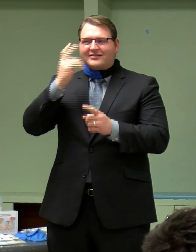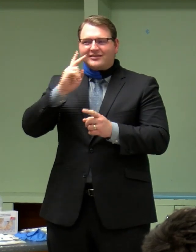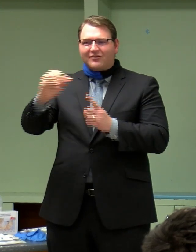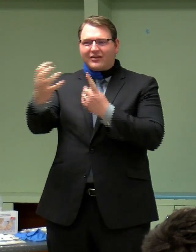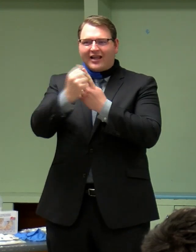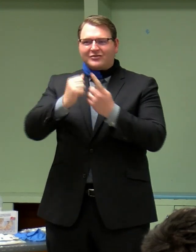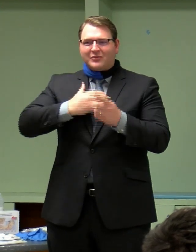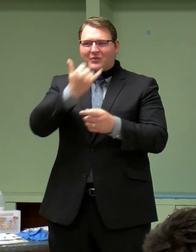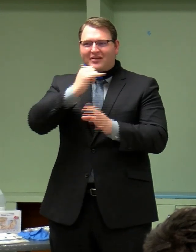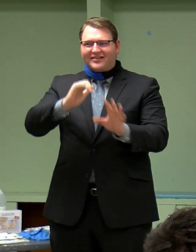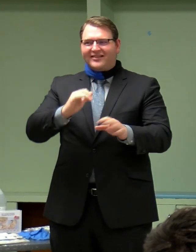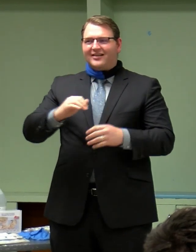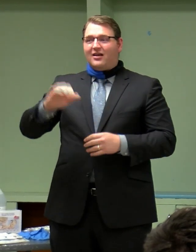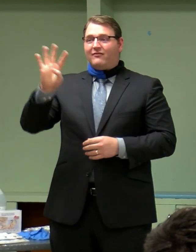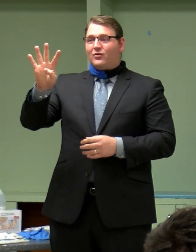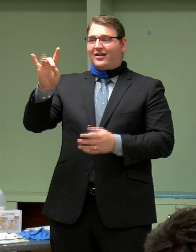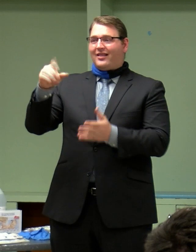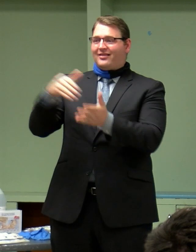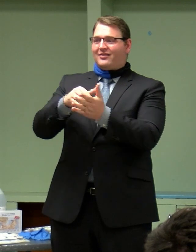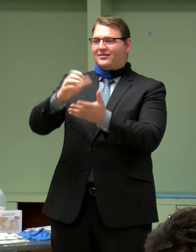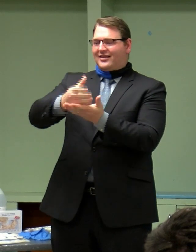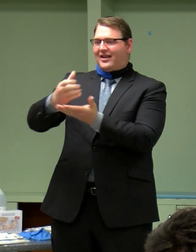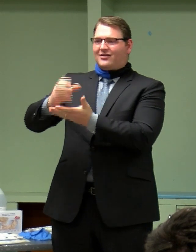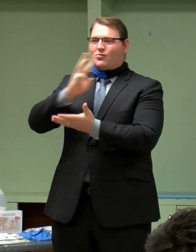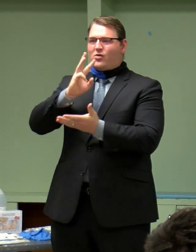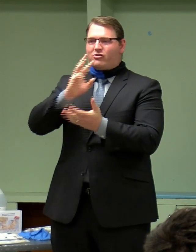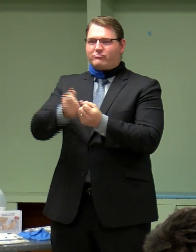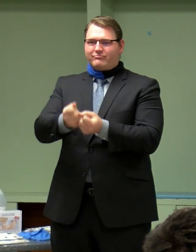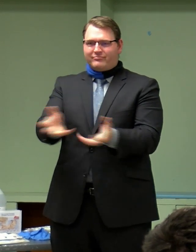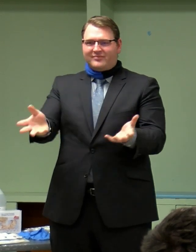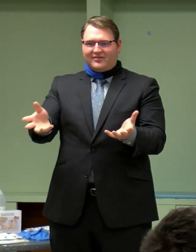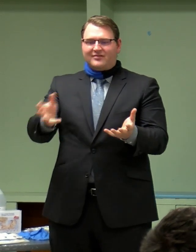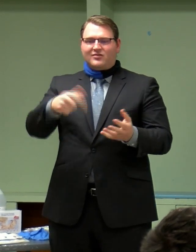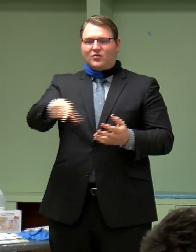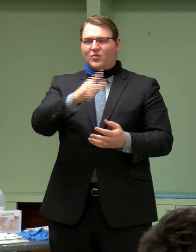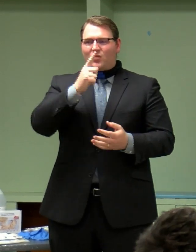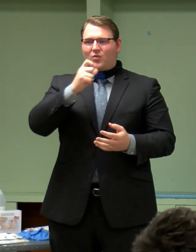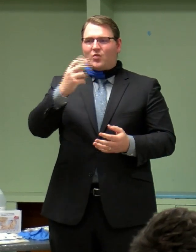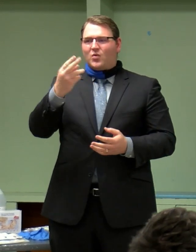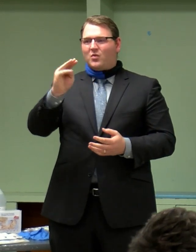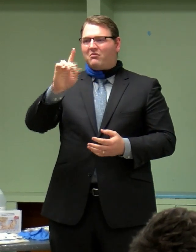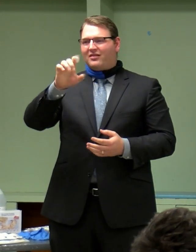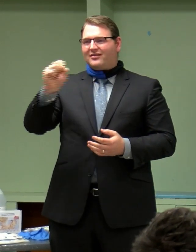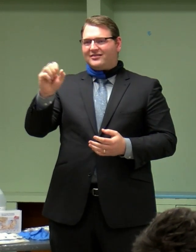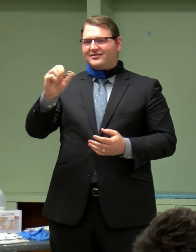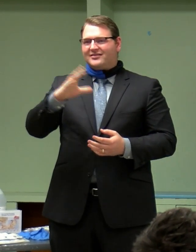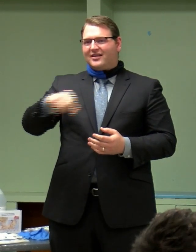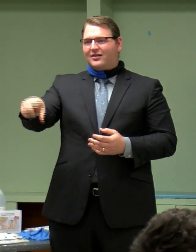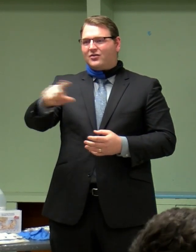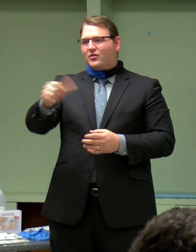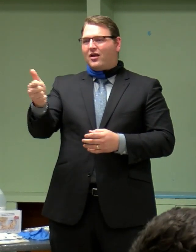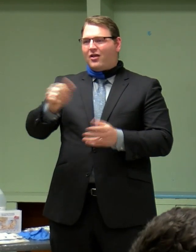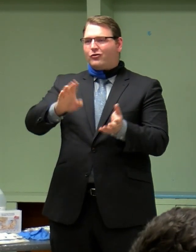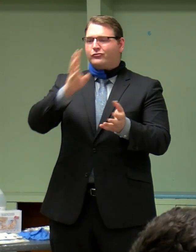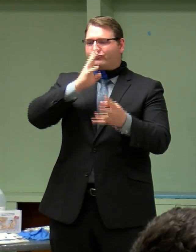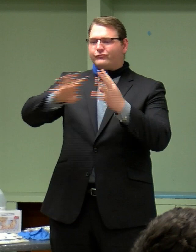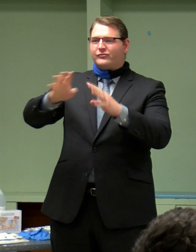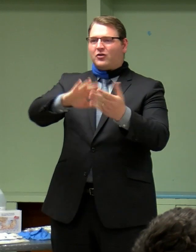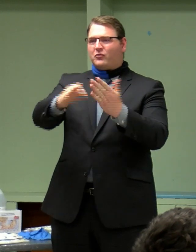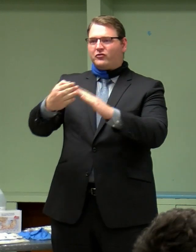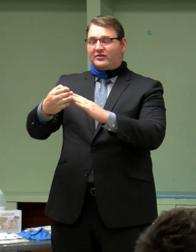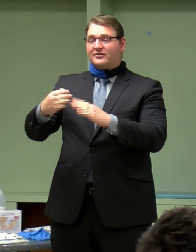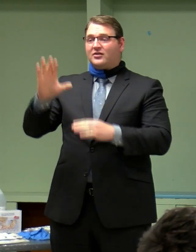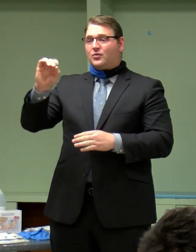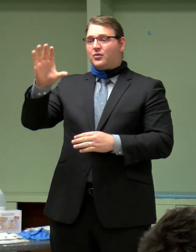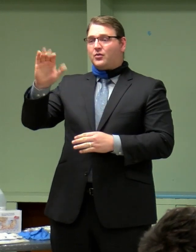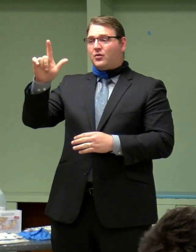48,000 cans of water to support our homeless and other undeserved communities. Coca-Cola Southwest Beverage continues answering the